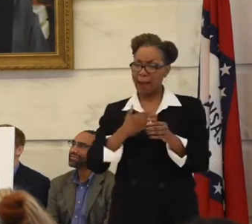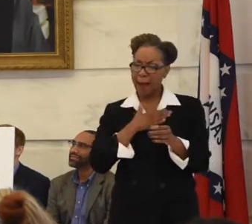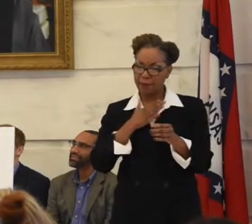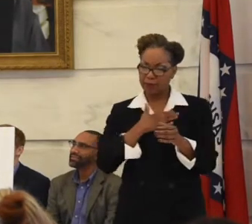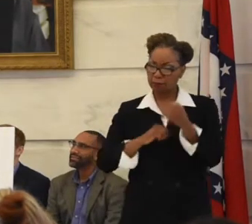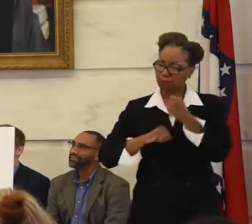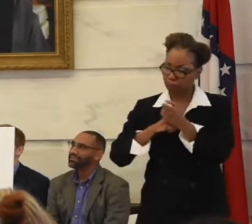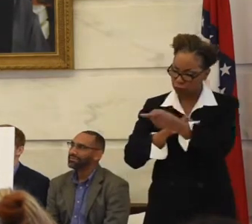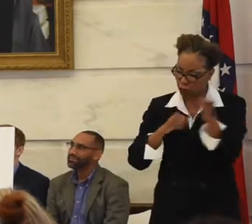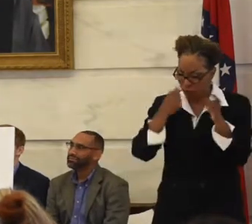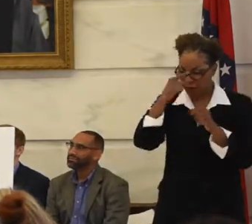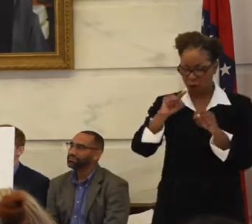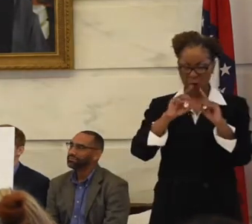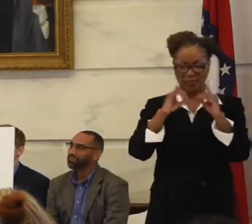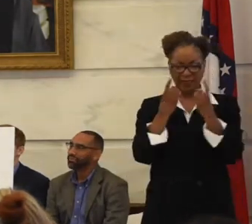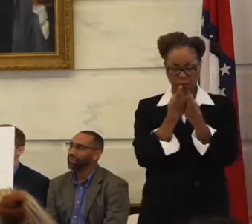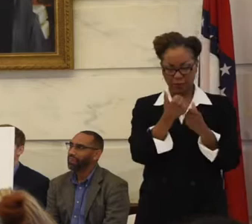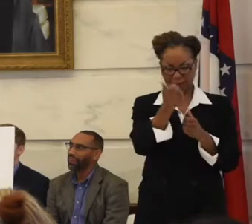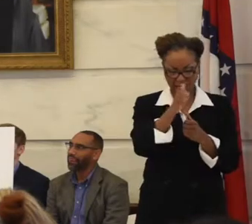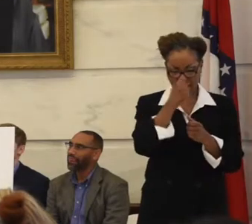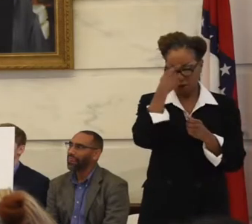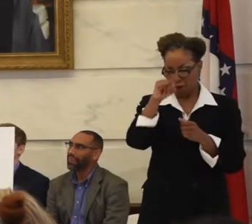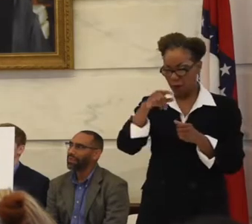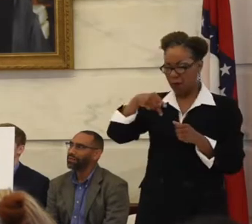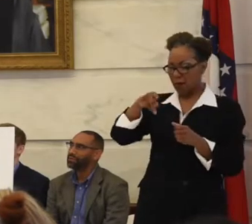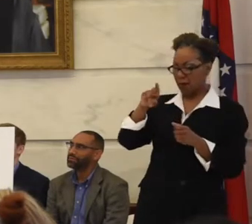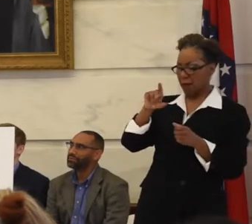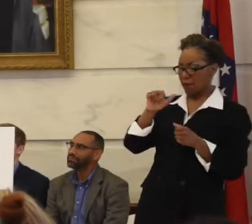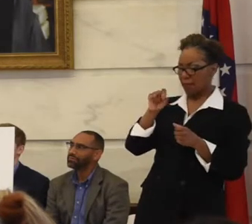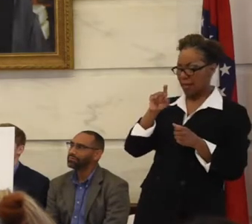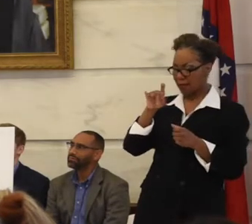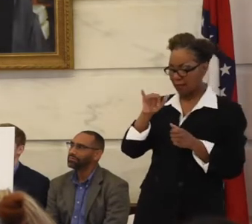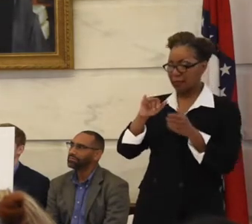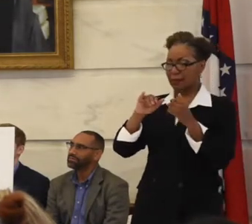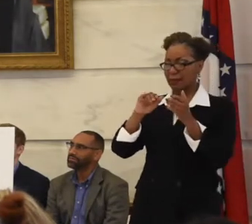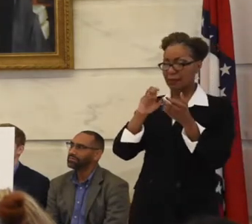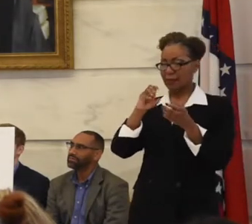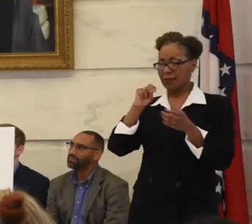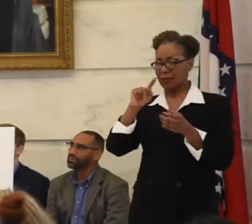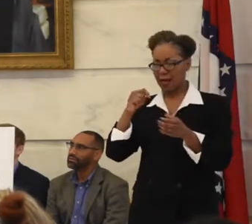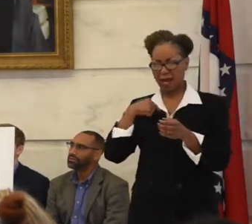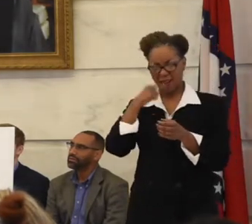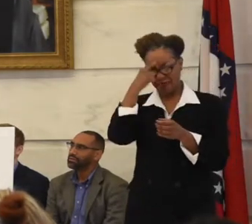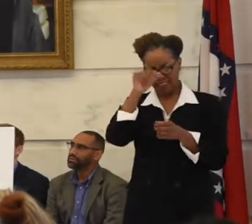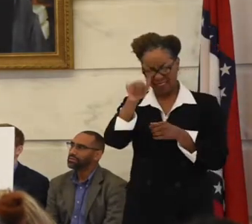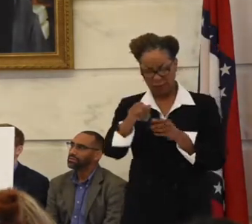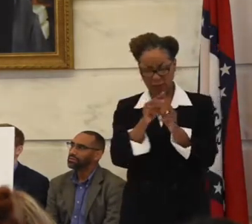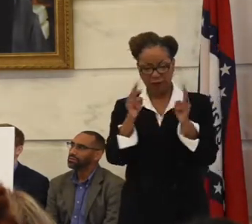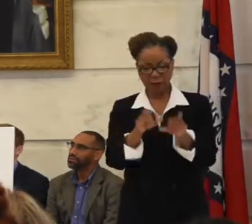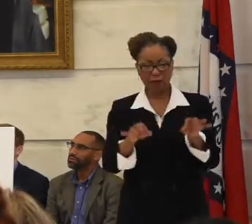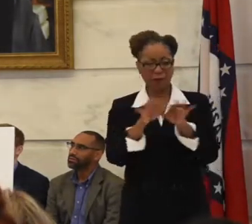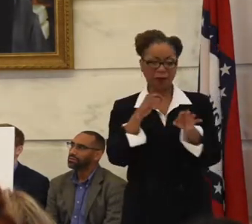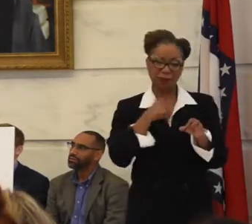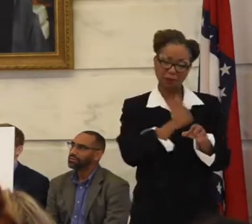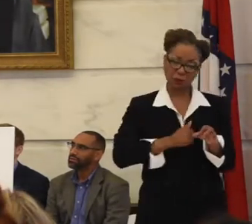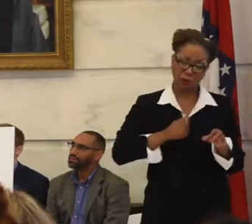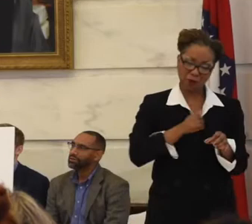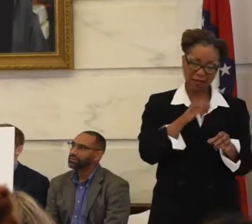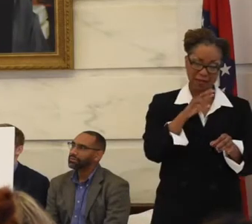with District 10. I'm glad to be divorced with Pleasant County. I think that's very important. Sorry that Barry Hyde is not here